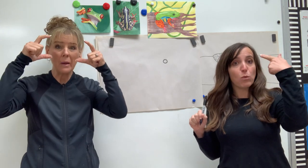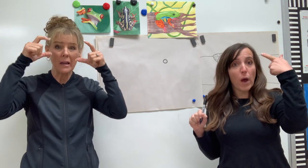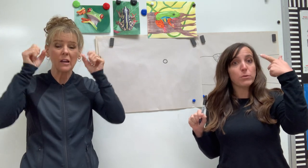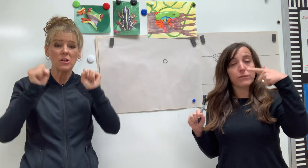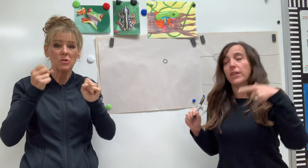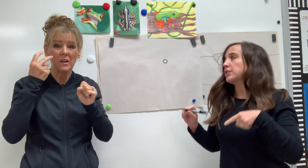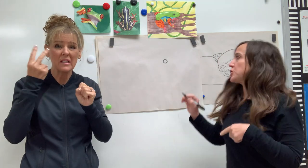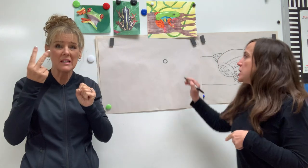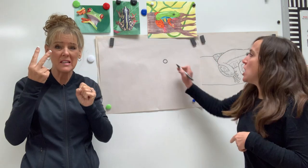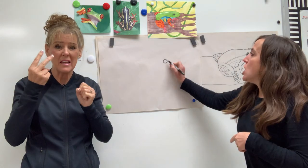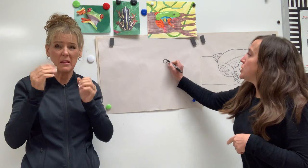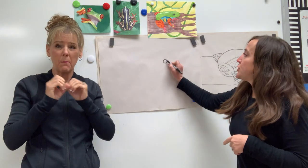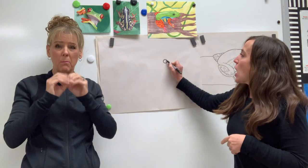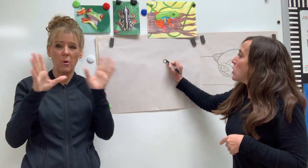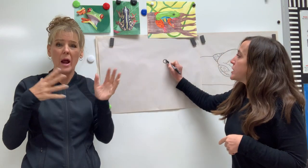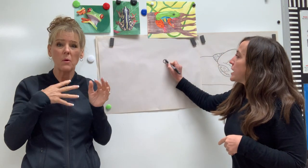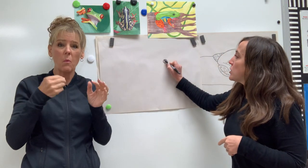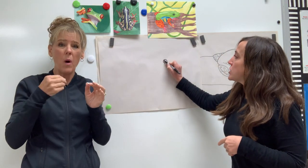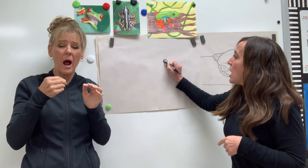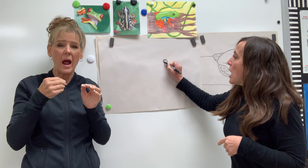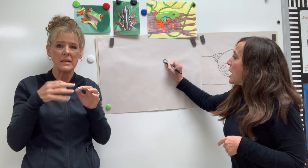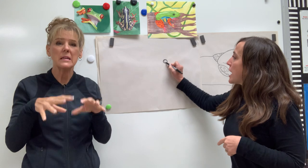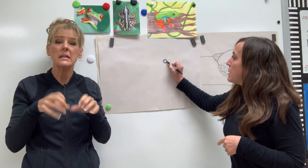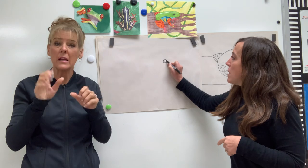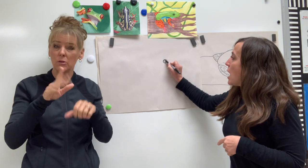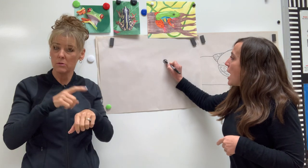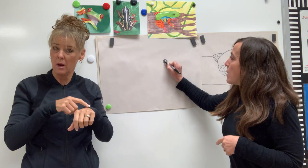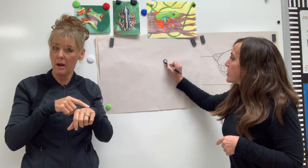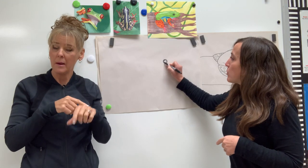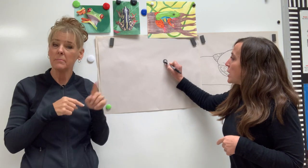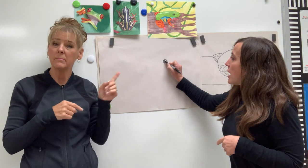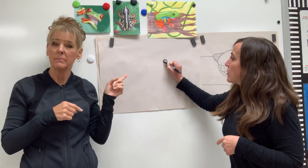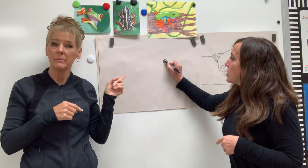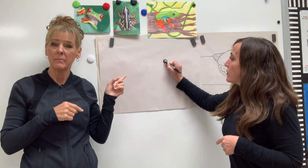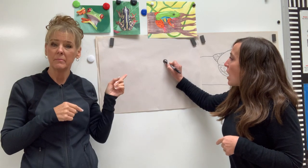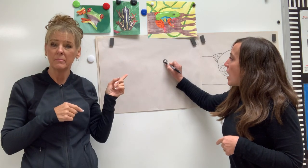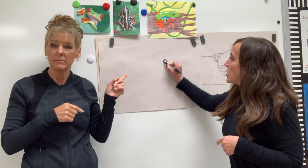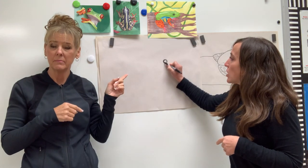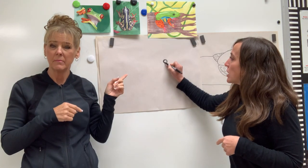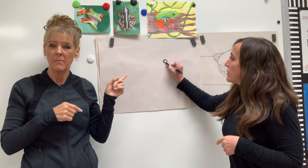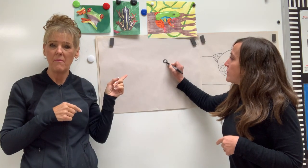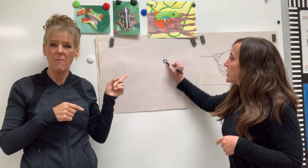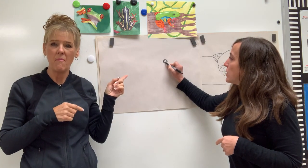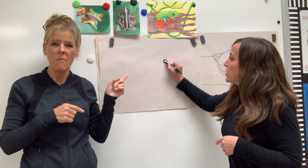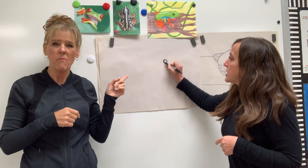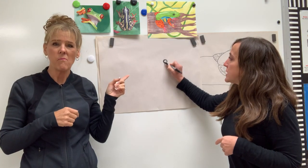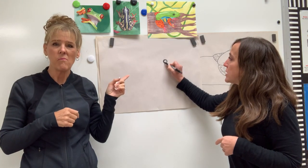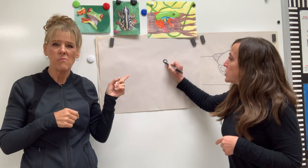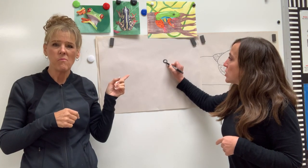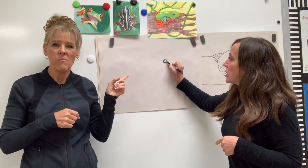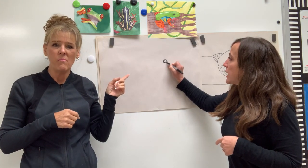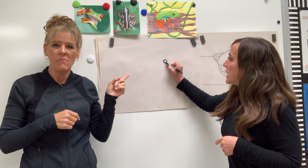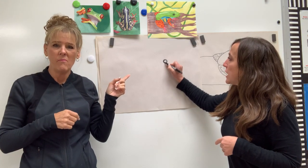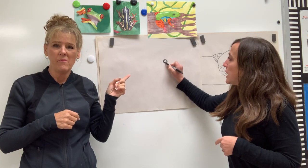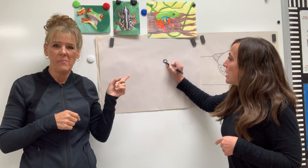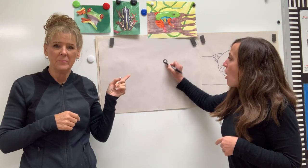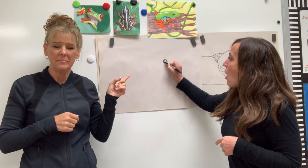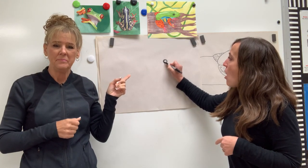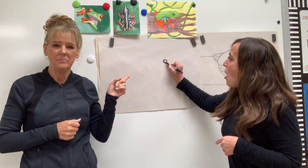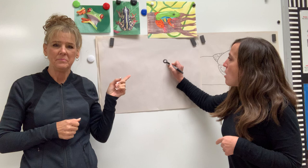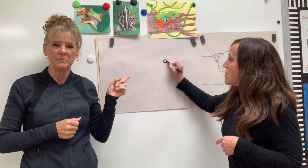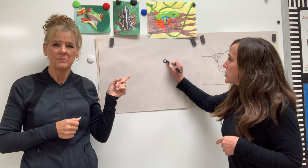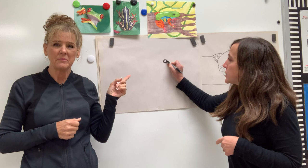that bright white reflection. So take your time and with whatever you've got, you're gonna fill this center